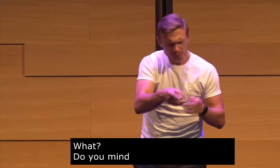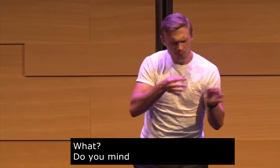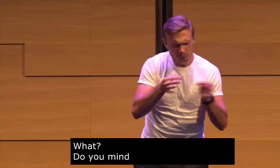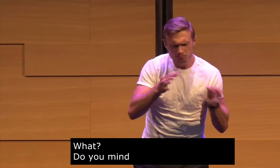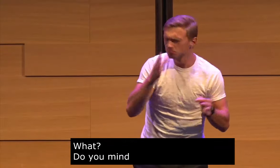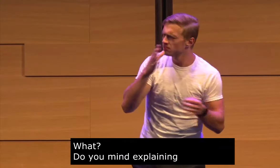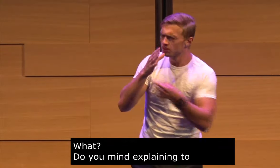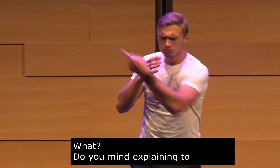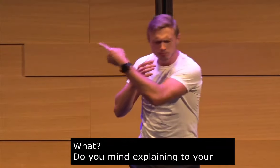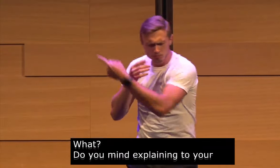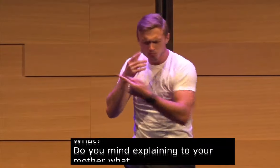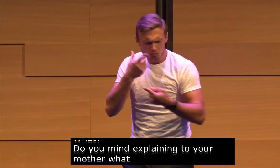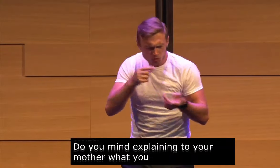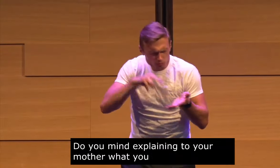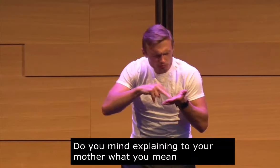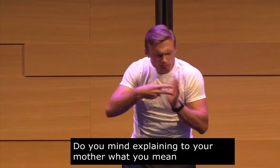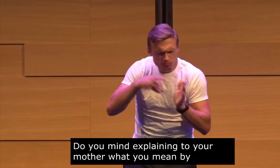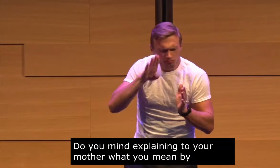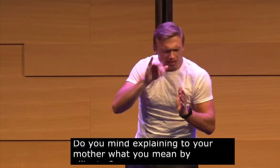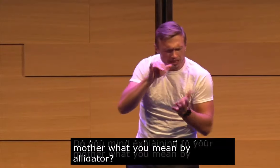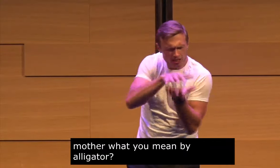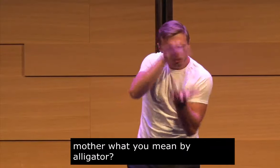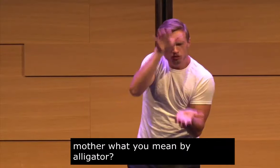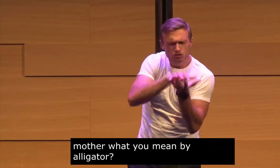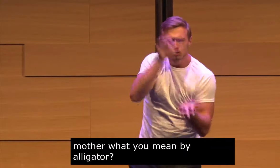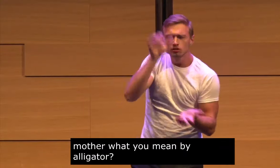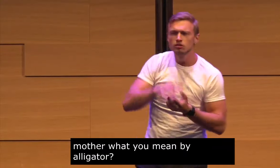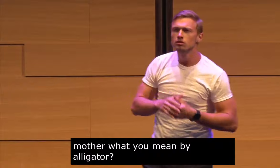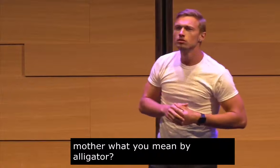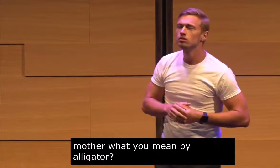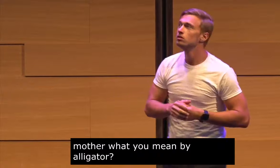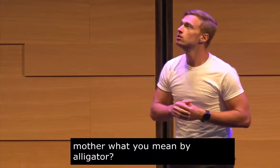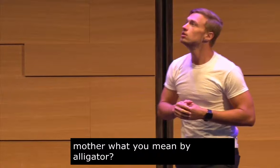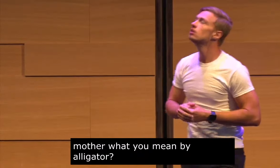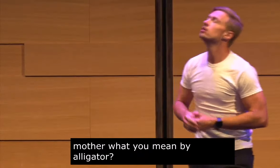Do you mind explaining to your mother what you mean by alligator?